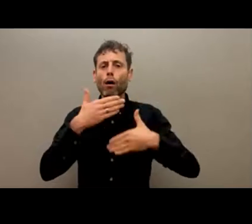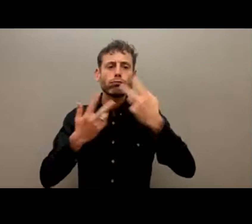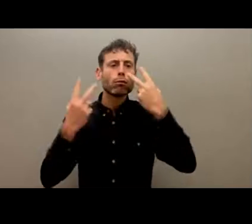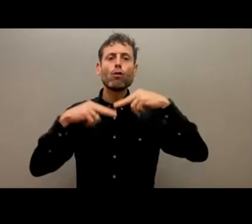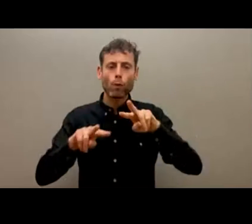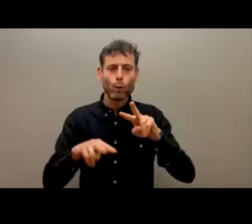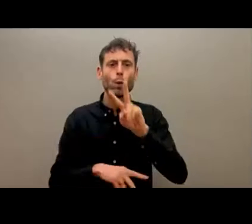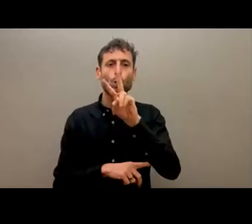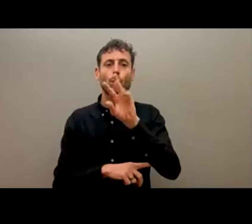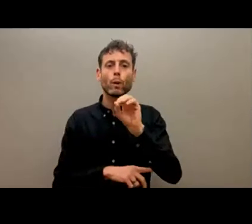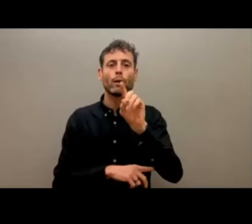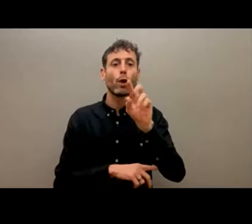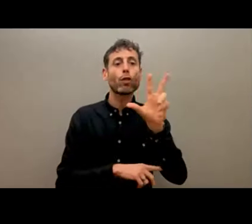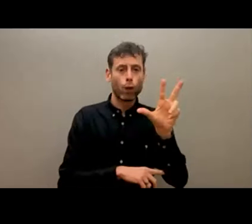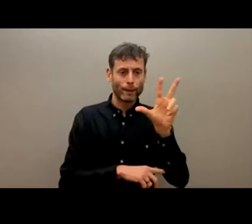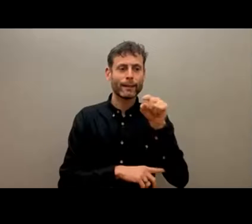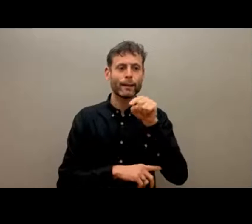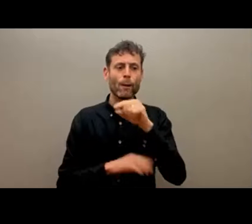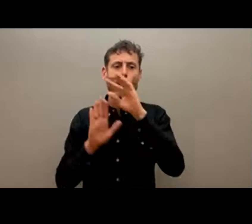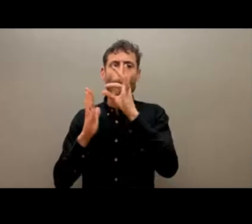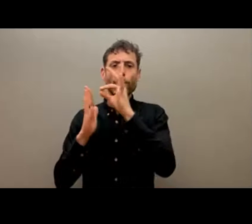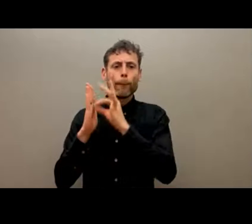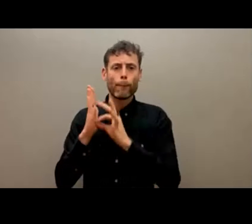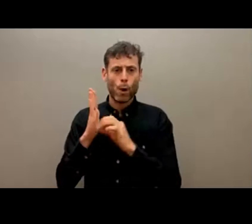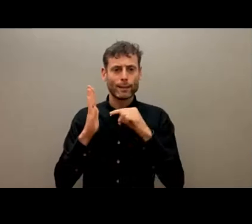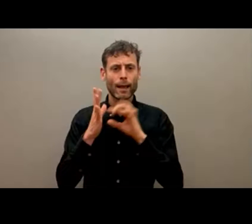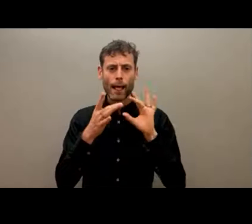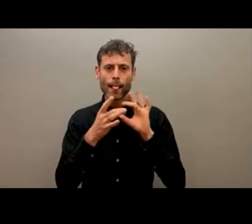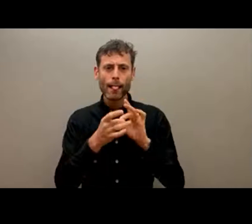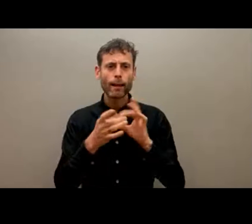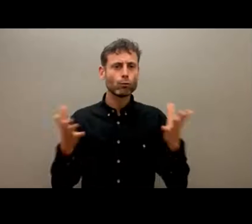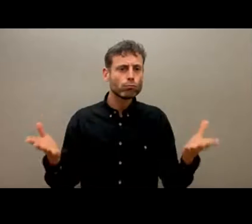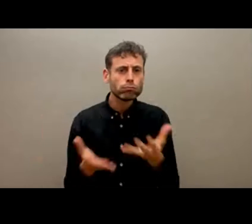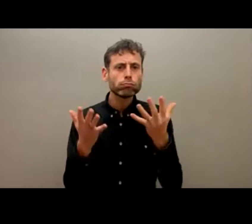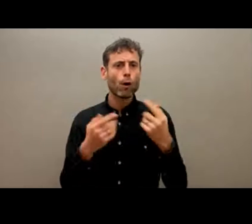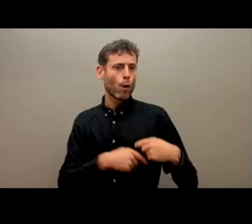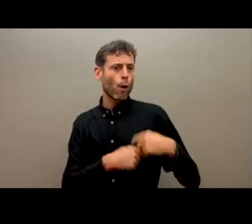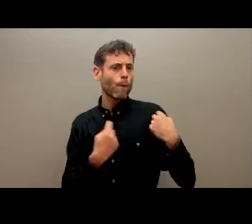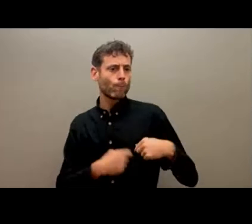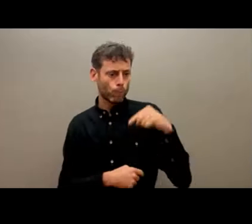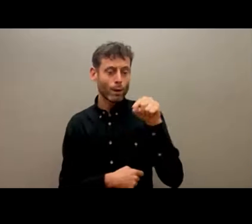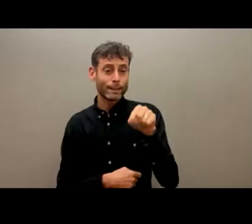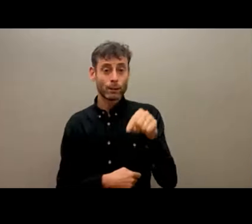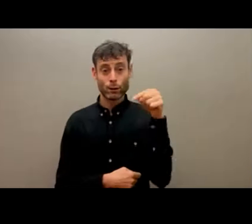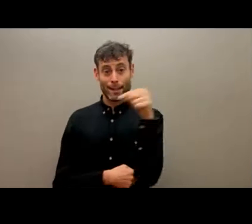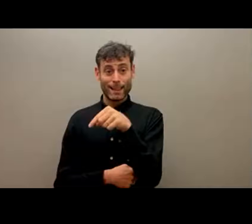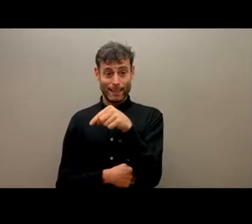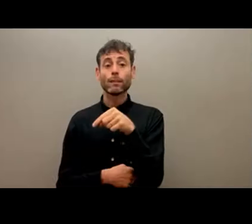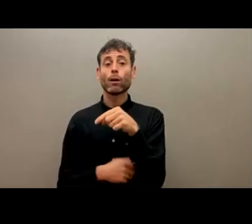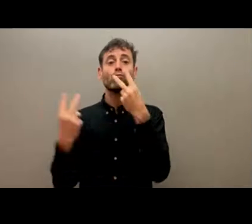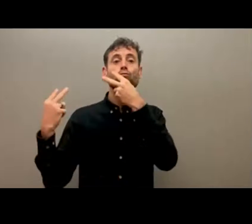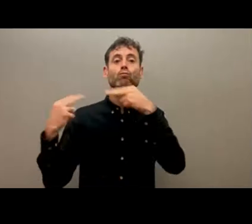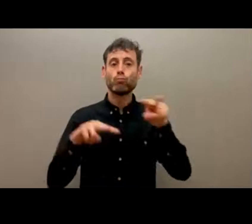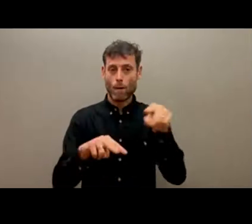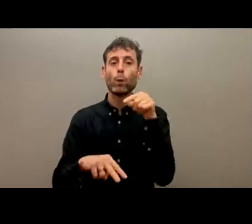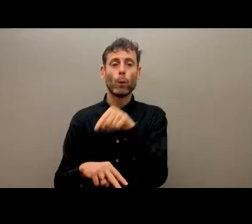go. And we're looking forward to that report being published by Irish Aid, and Irish Aid kind of coming back to the sector